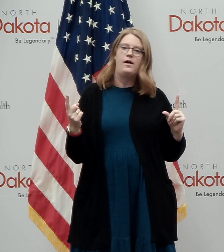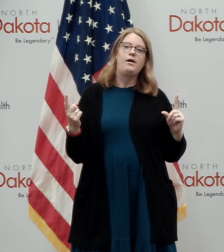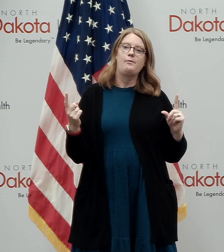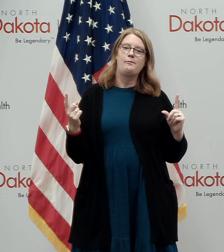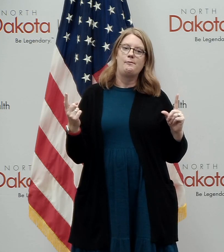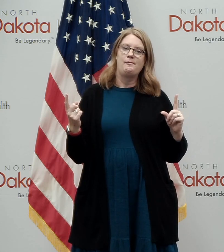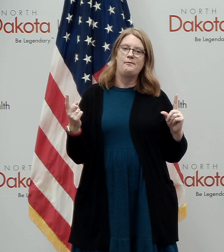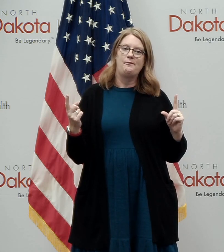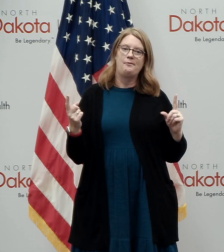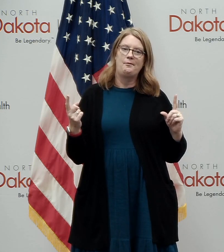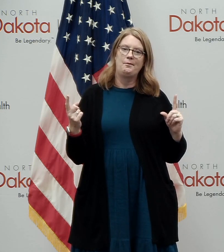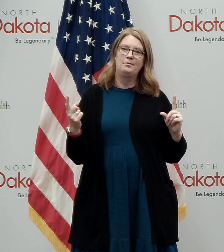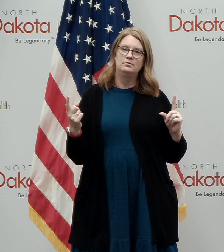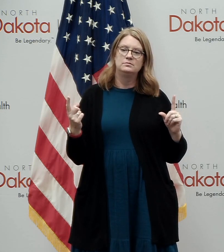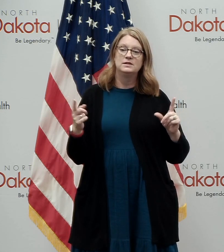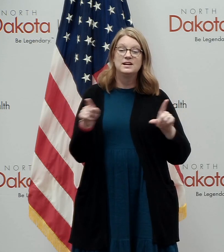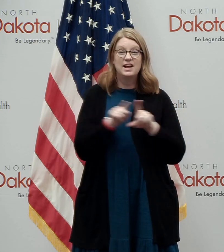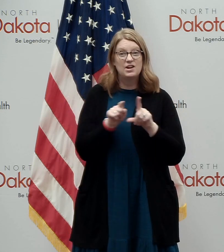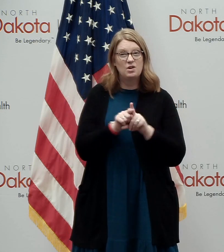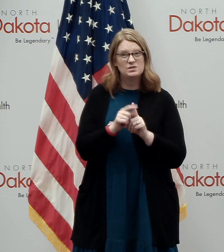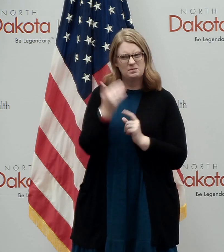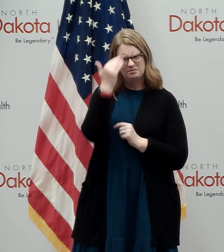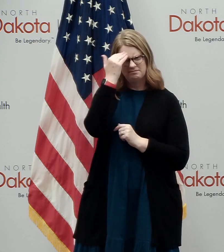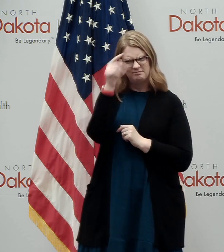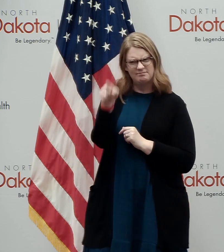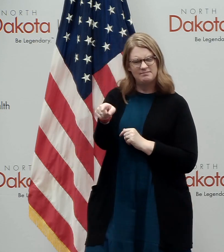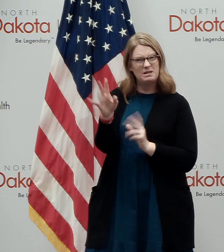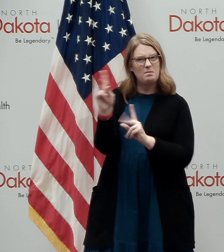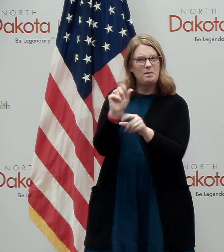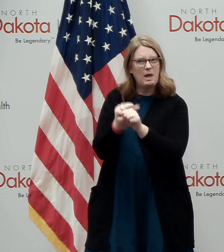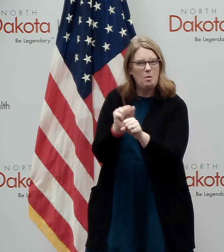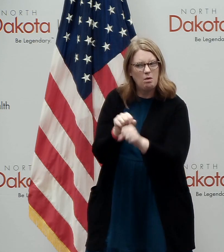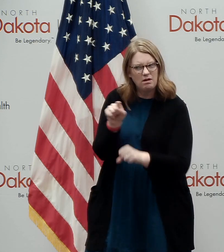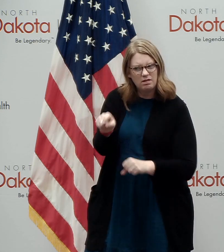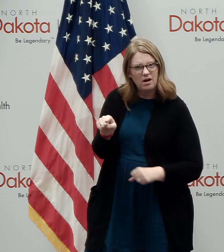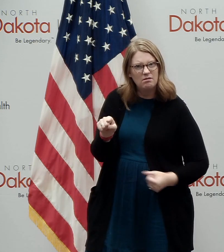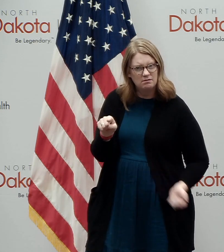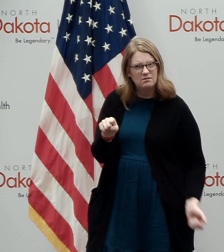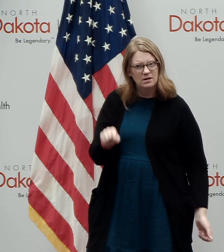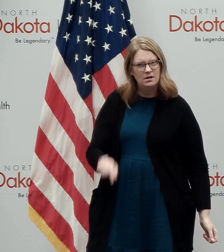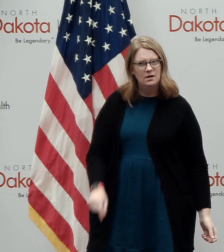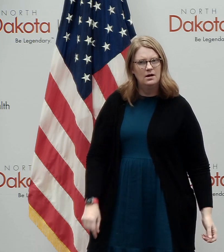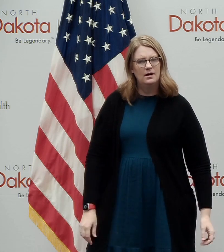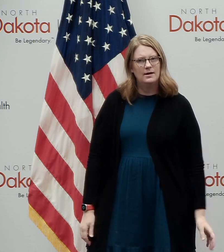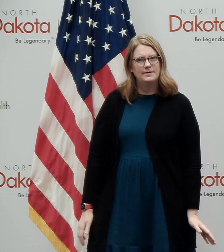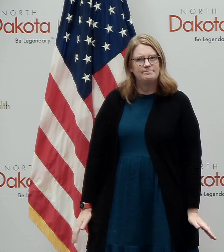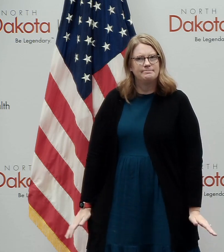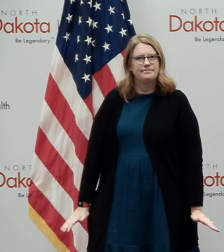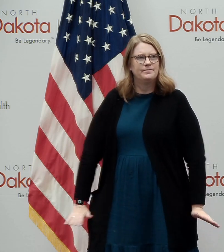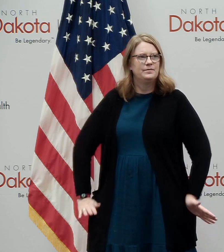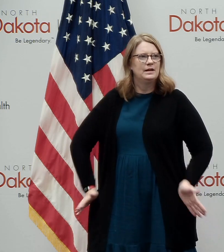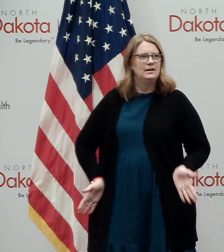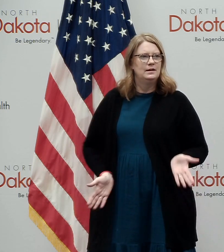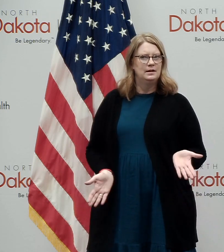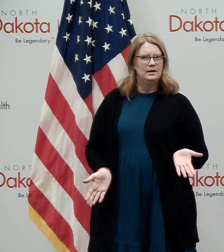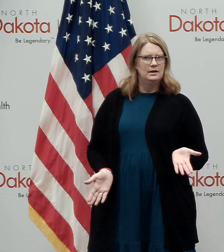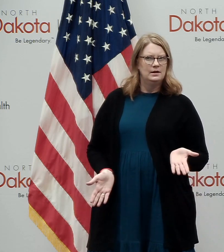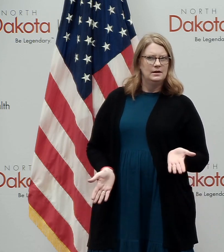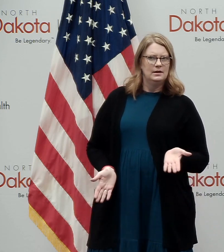also the poll workers themselves. Poll workers are I don't know if I should say that